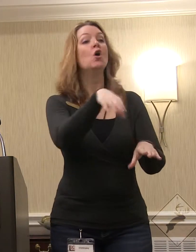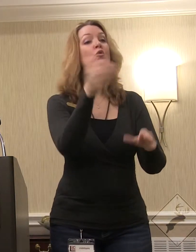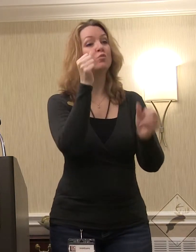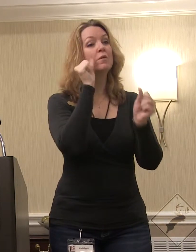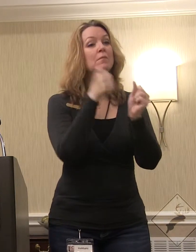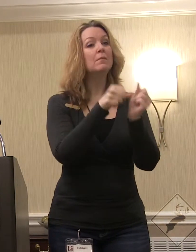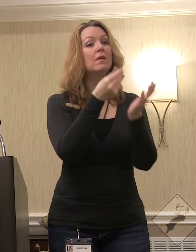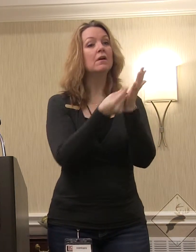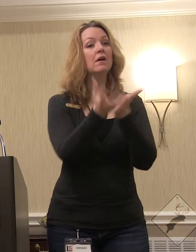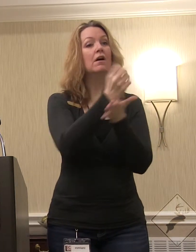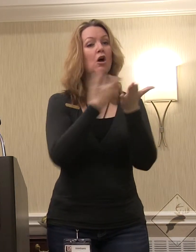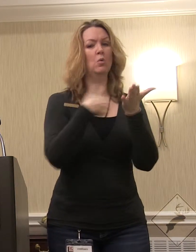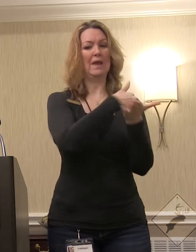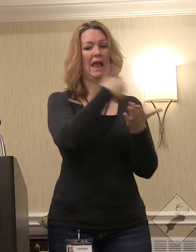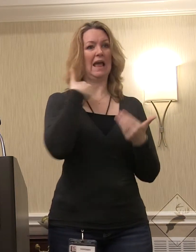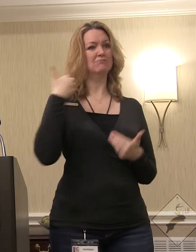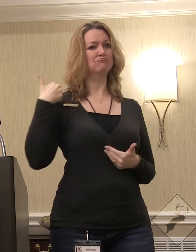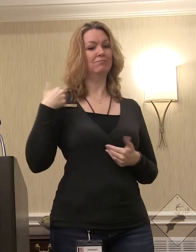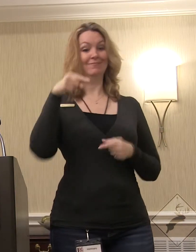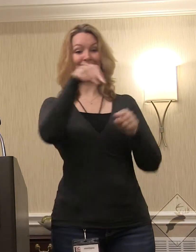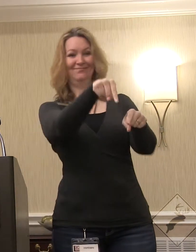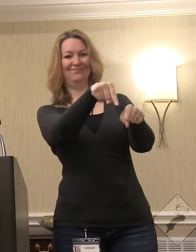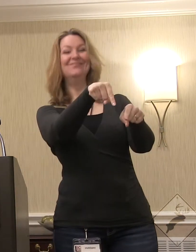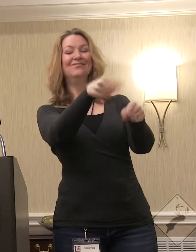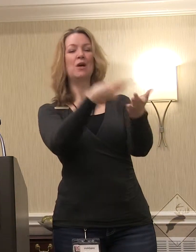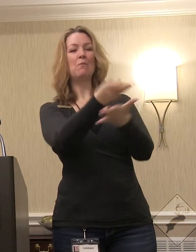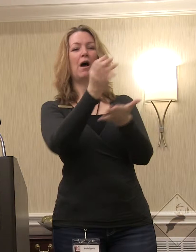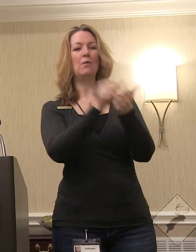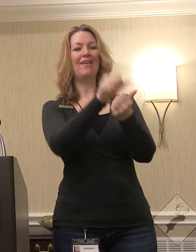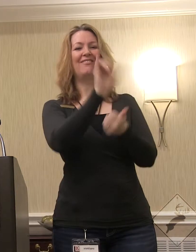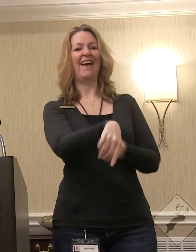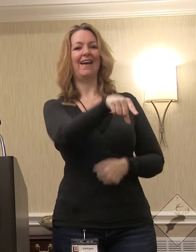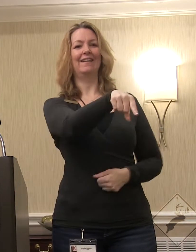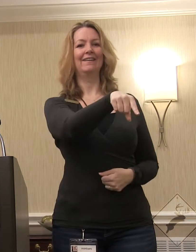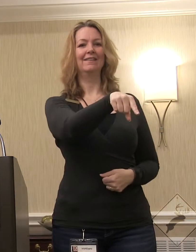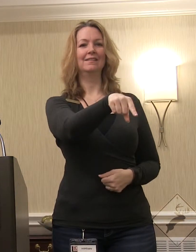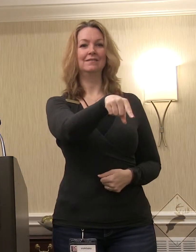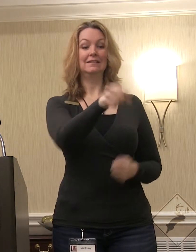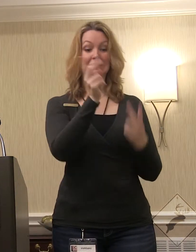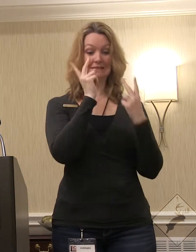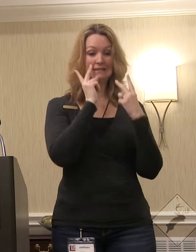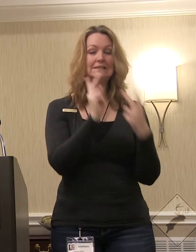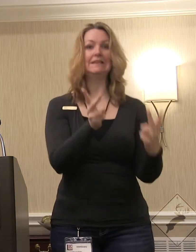the fundraiser that we had to raise all that money. So they actually see it.